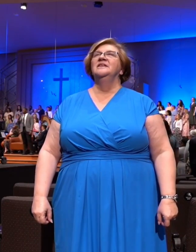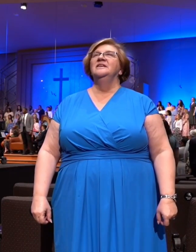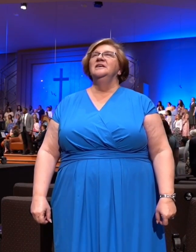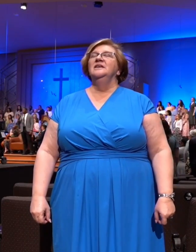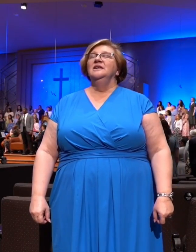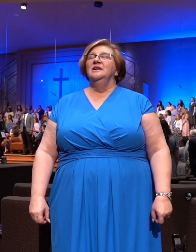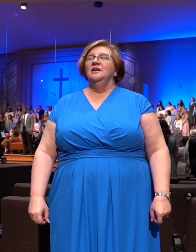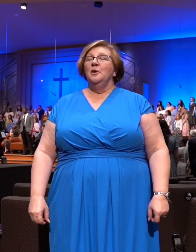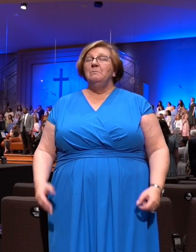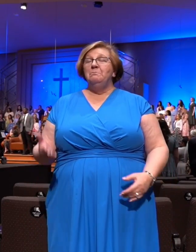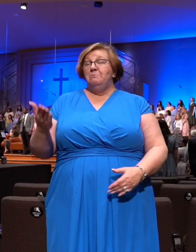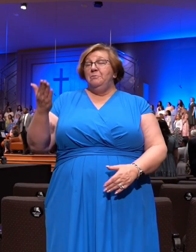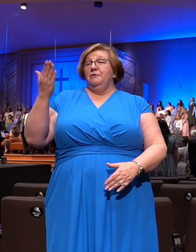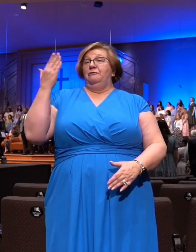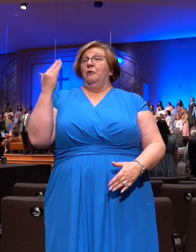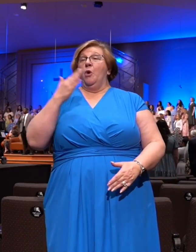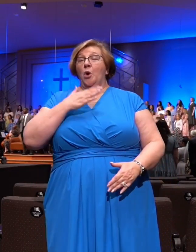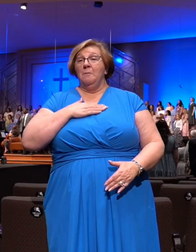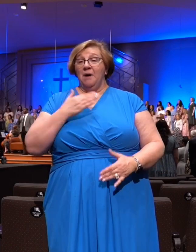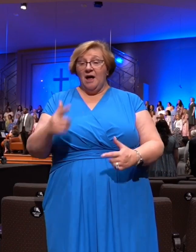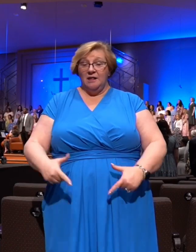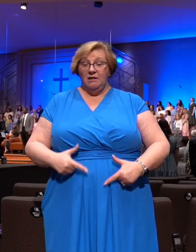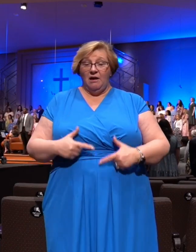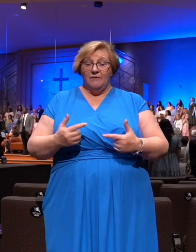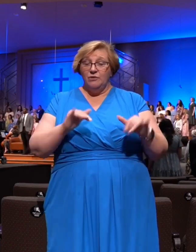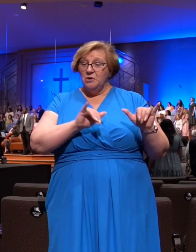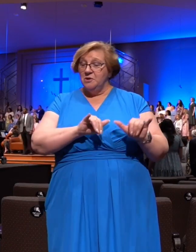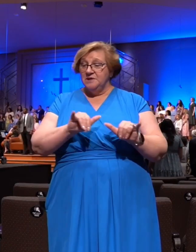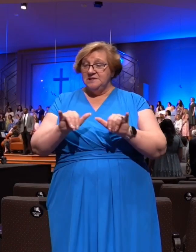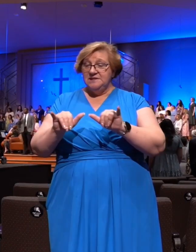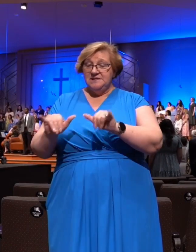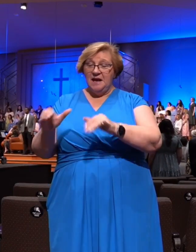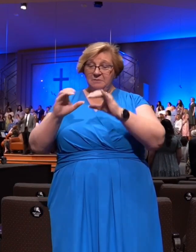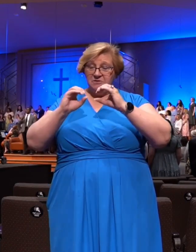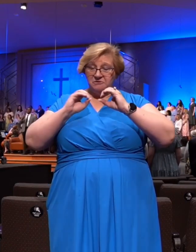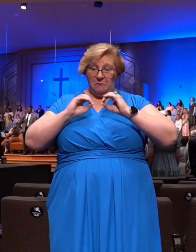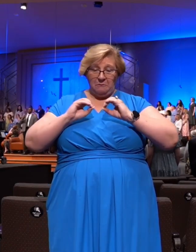I was dead in the grave.